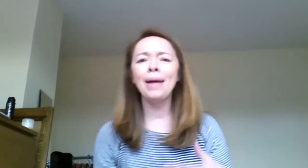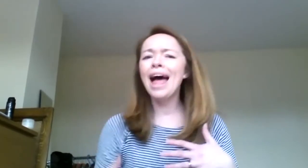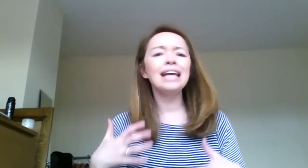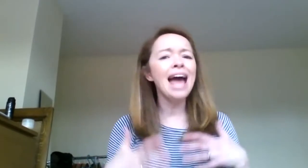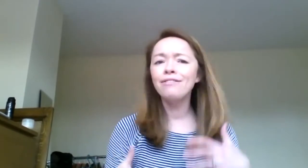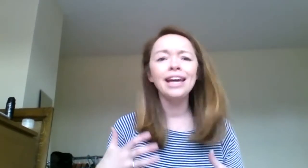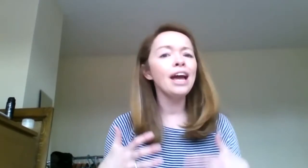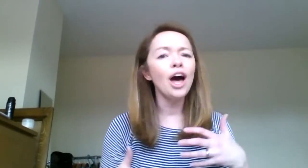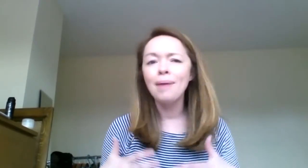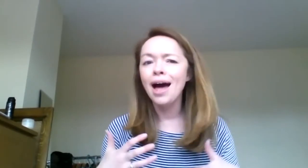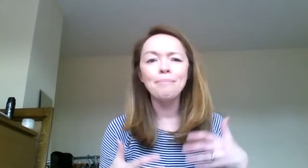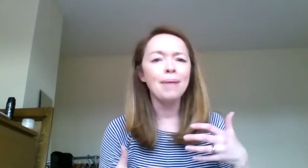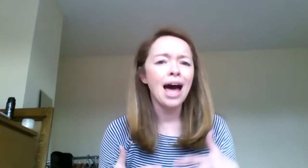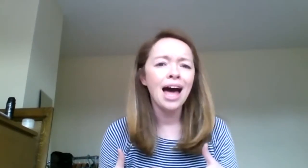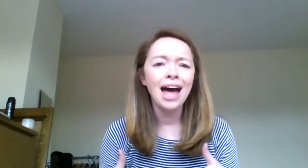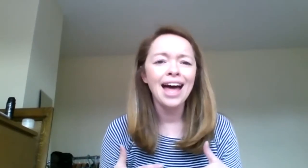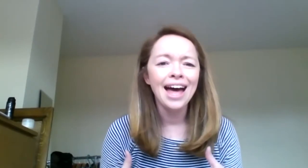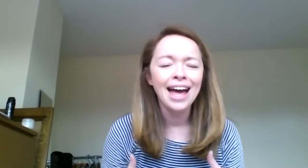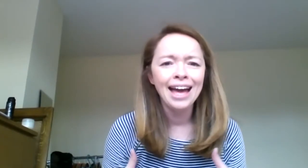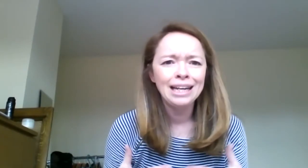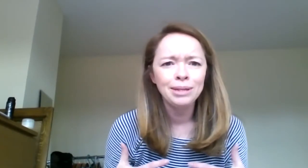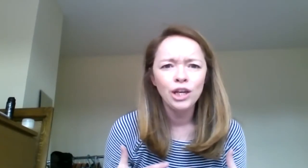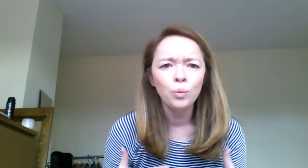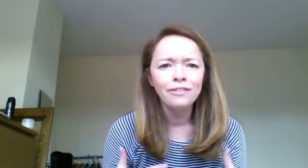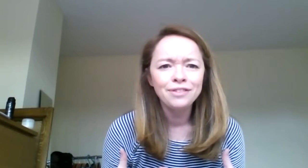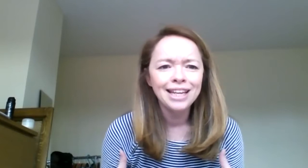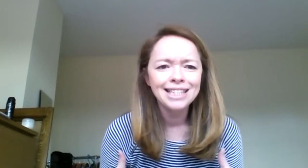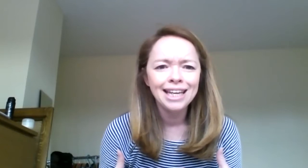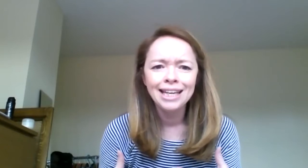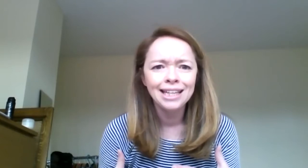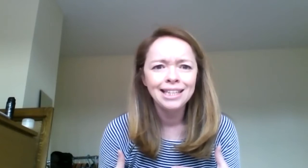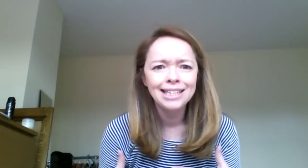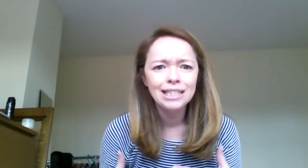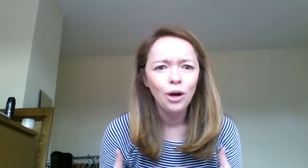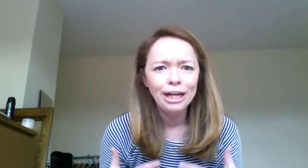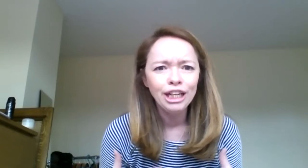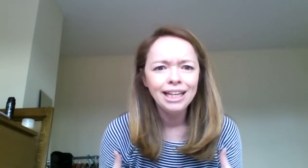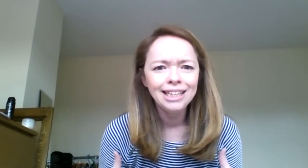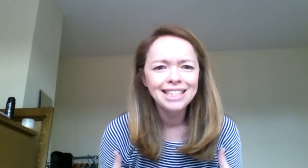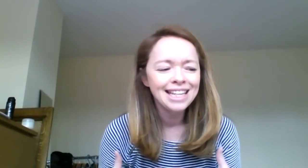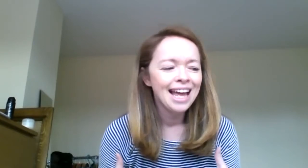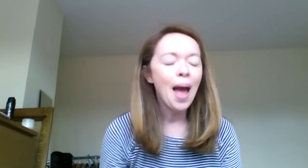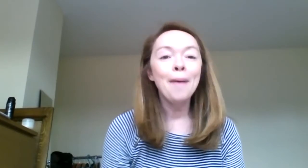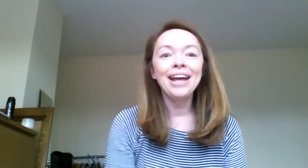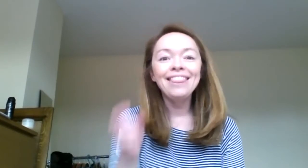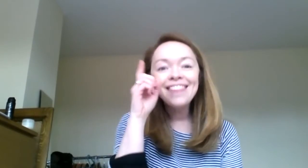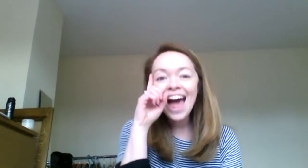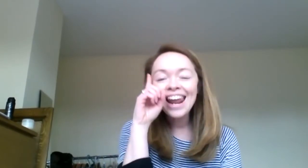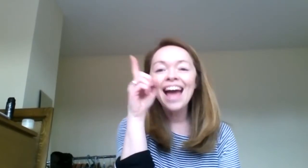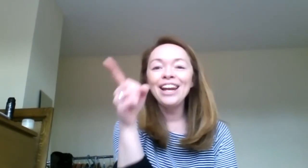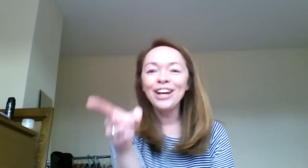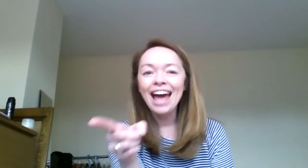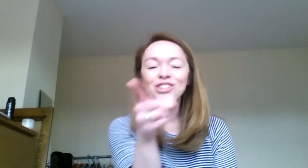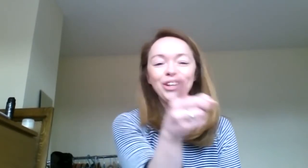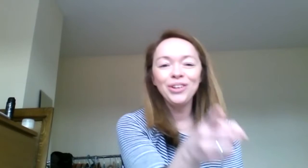love, bears heavy on my mind. Let me see your worried faces. Oh my goodness. But then